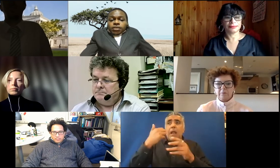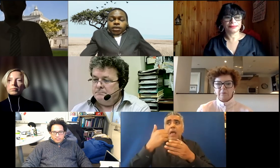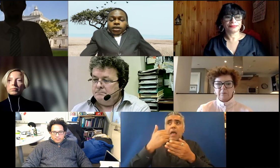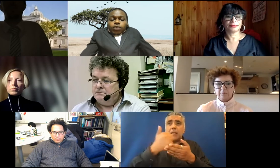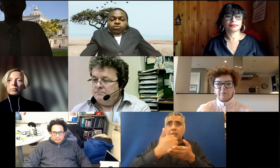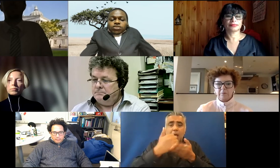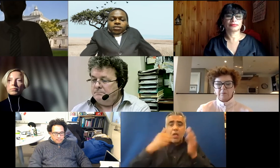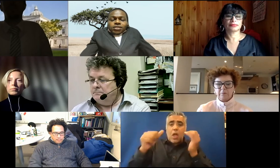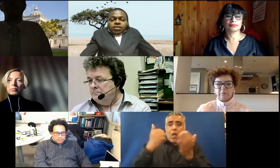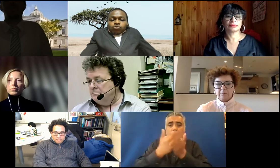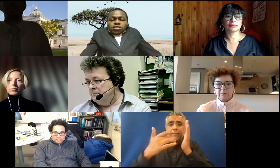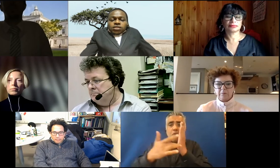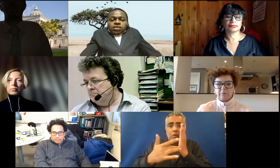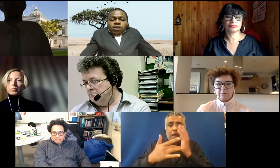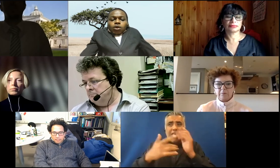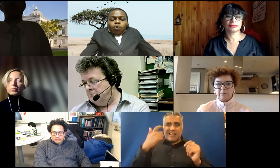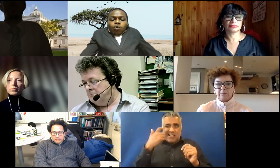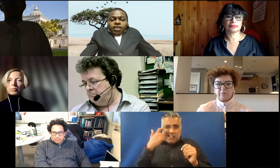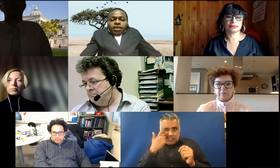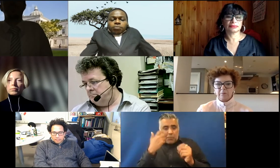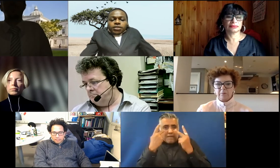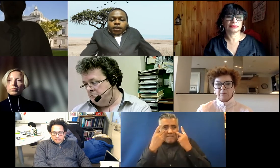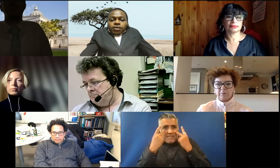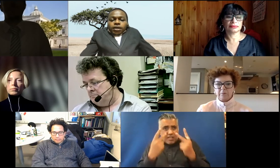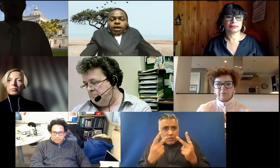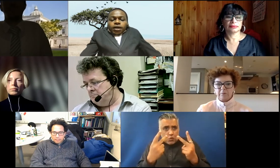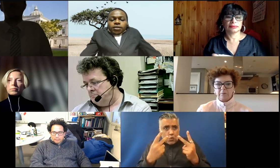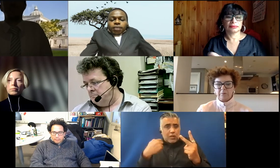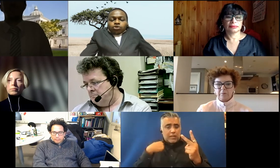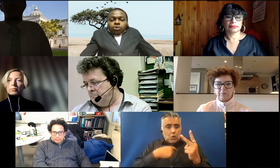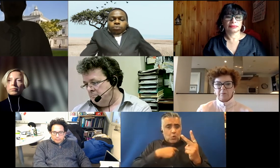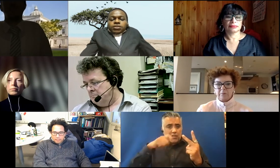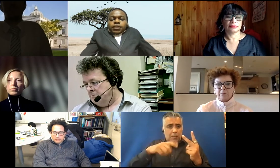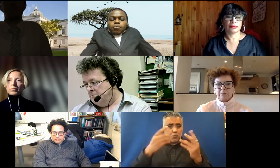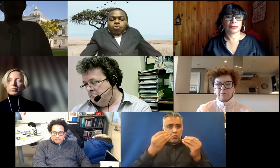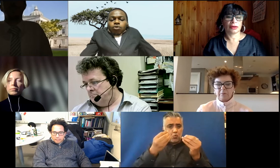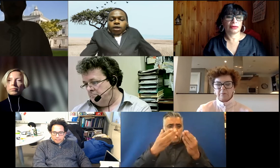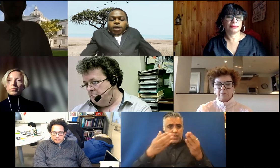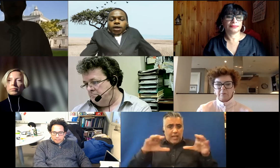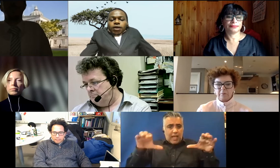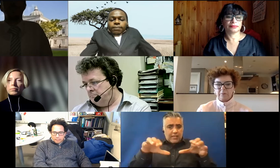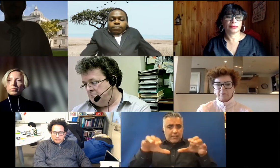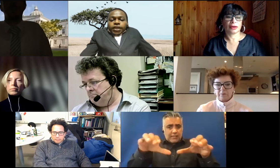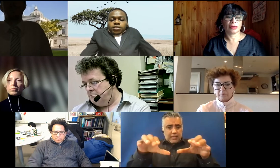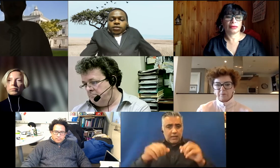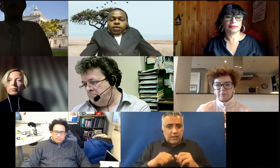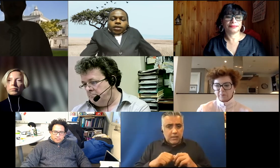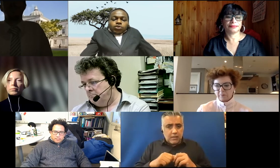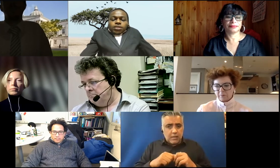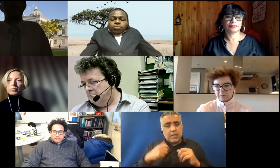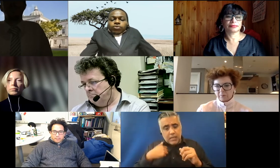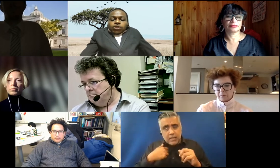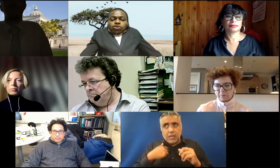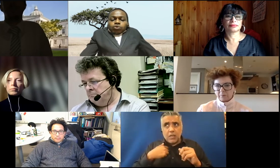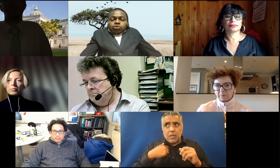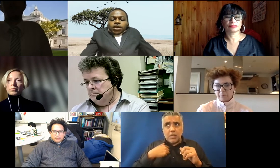I think we've just started to see what can be done. And I'm sure we'll be seeing more. And I think